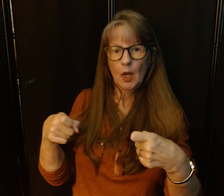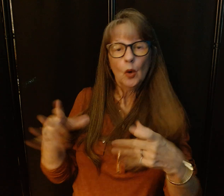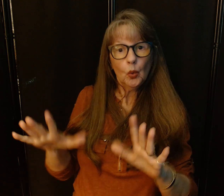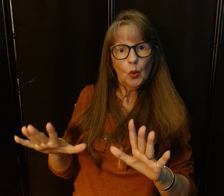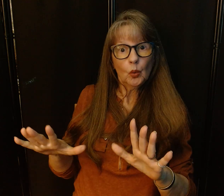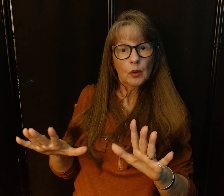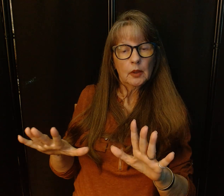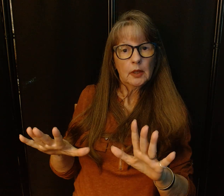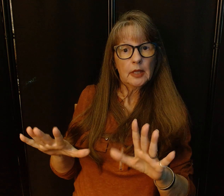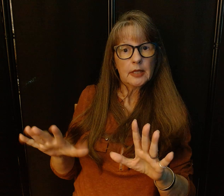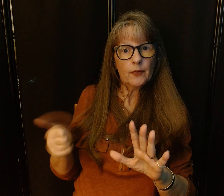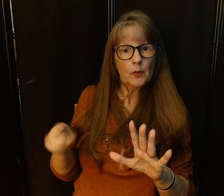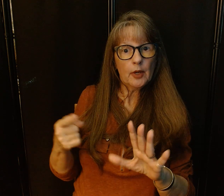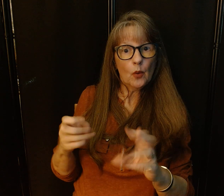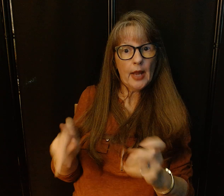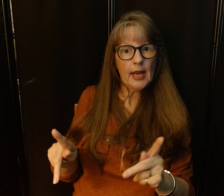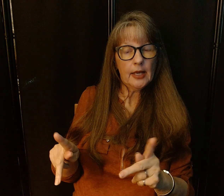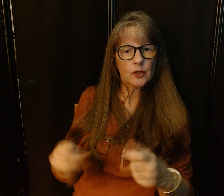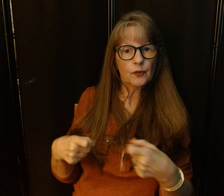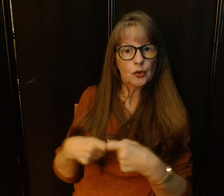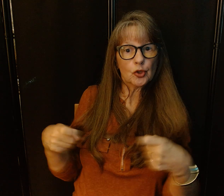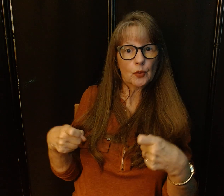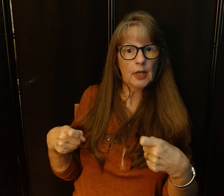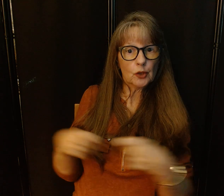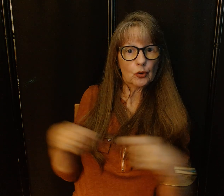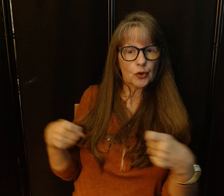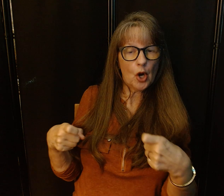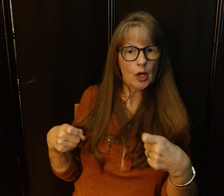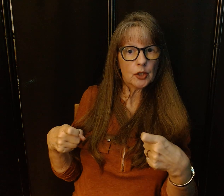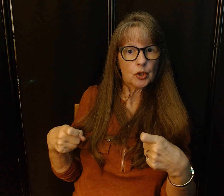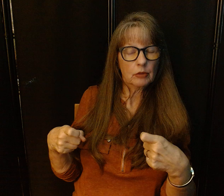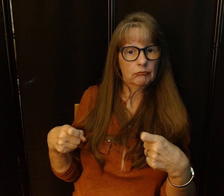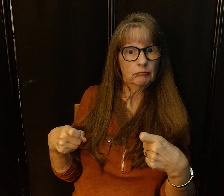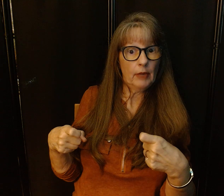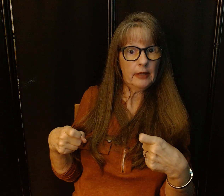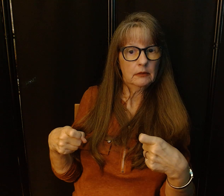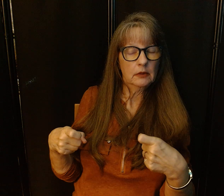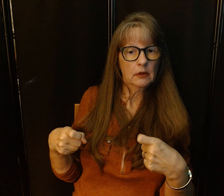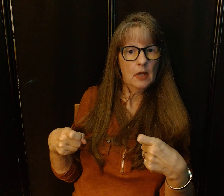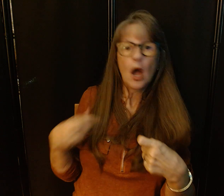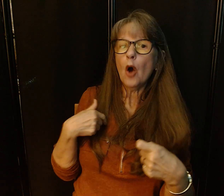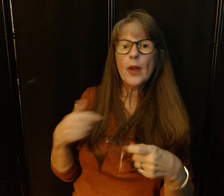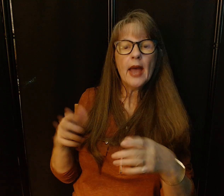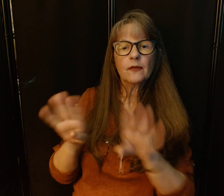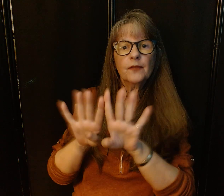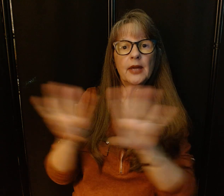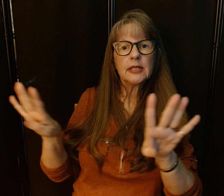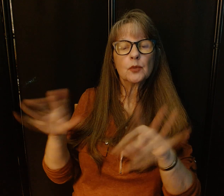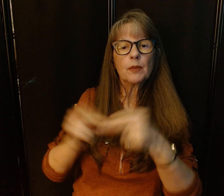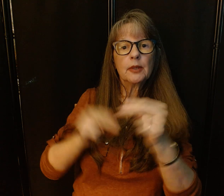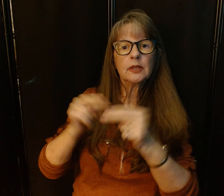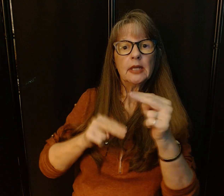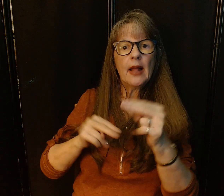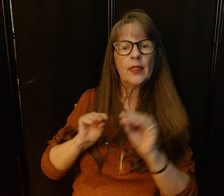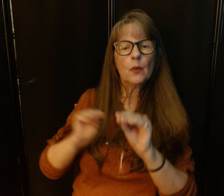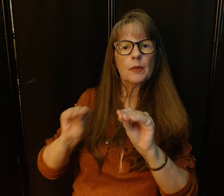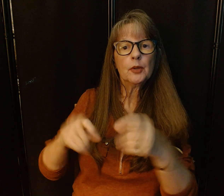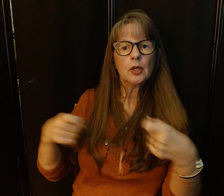Ooh, is everyone okay? Because if you just do an electrical charge, right? Oh, we had a fence, we built it, and then we put it in